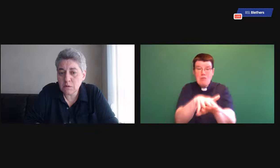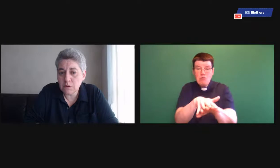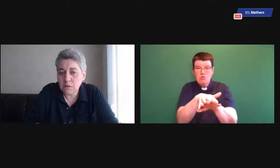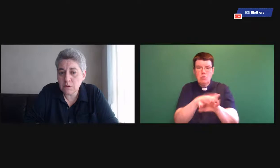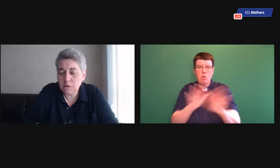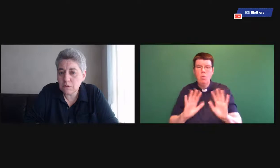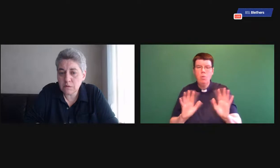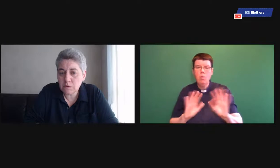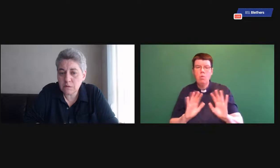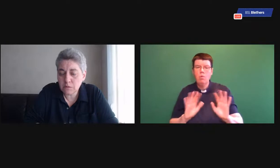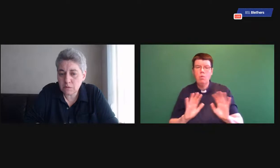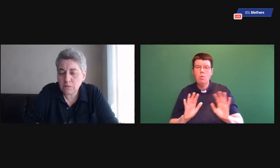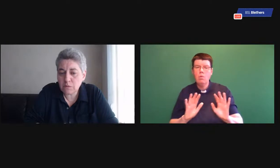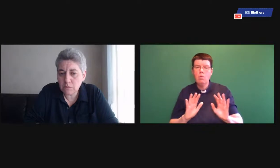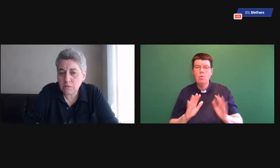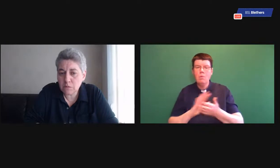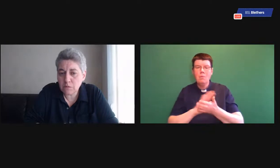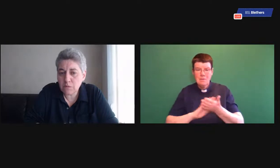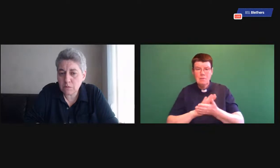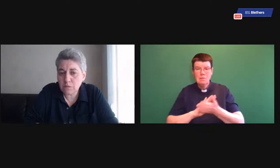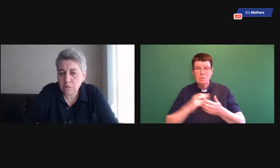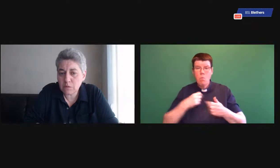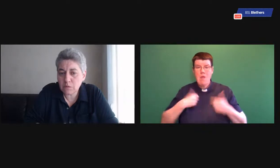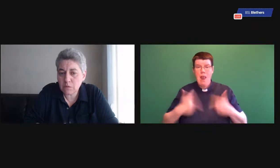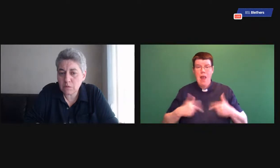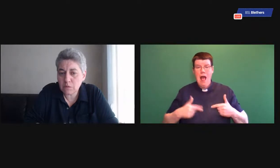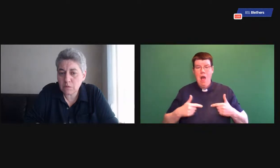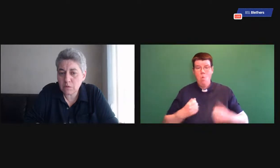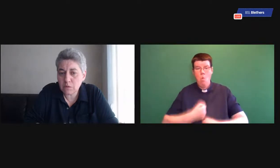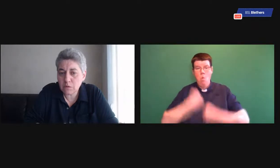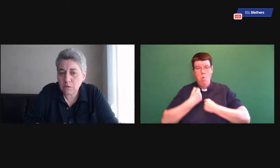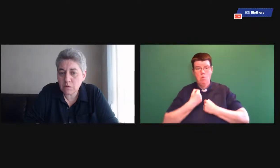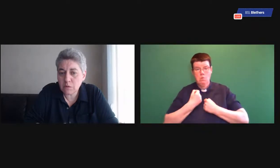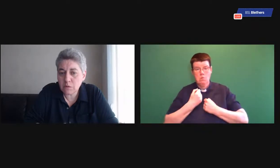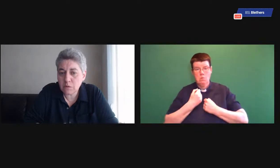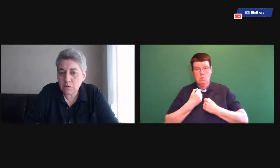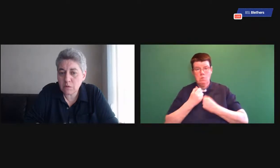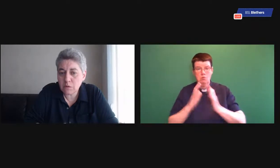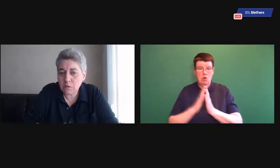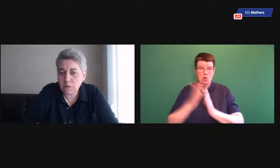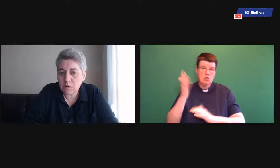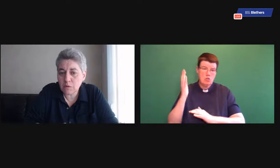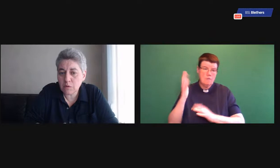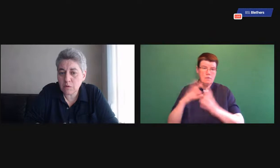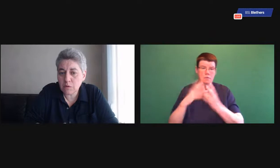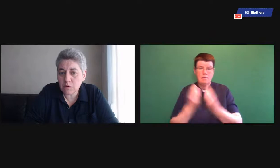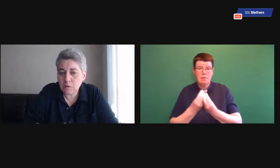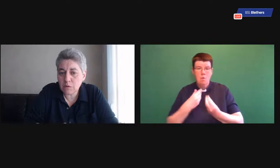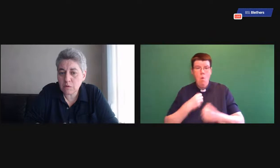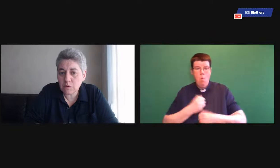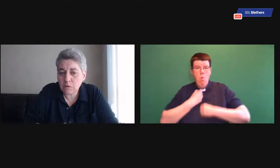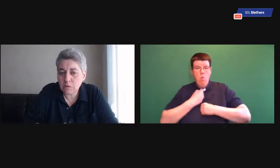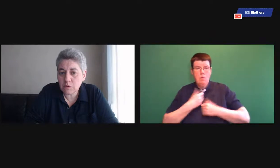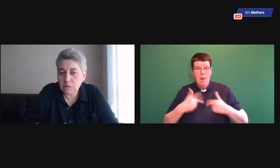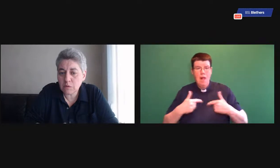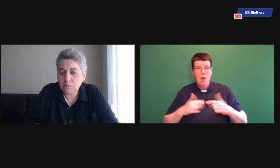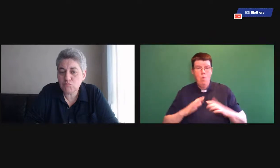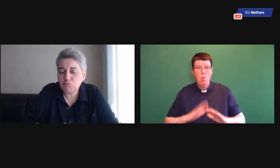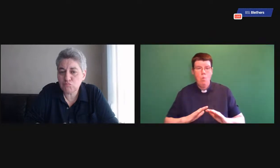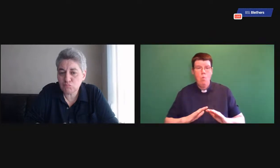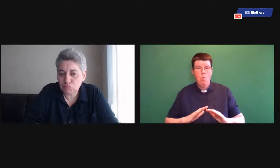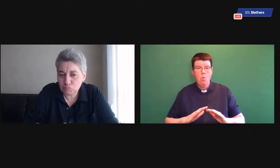sort of uh, maybe include a deaf cultural